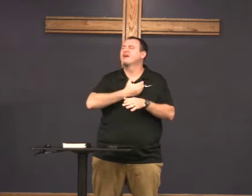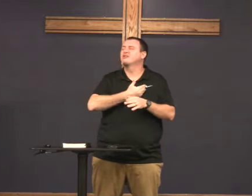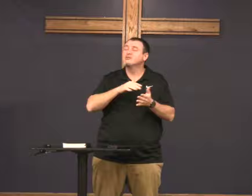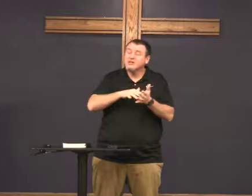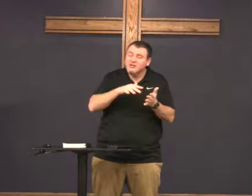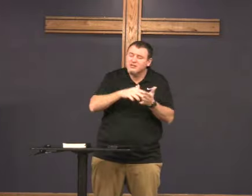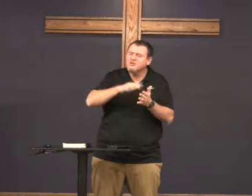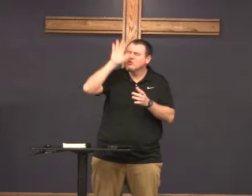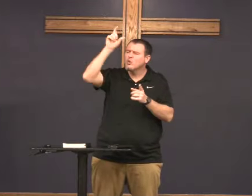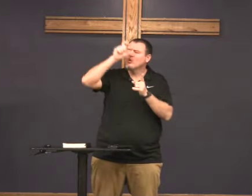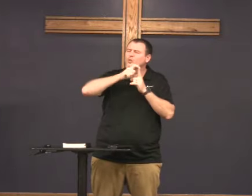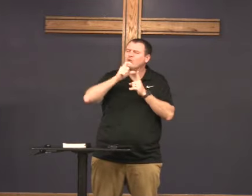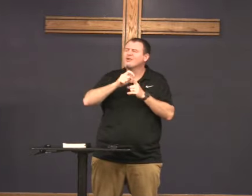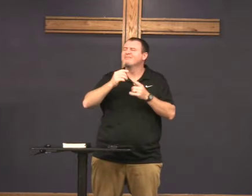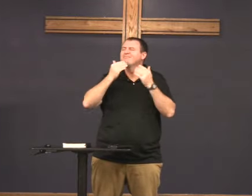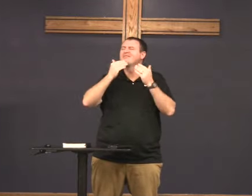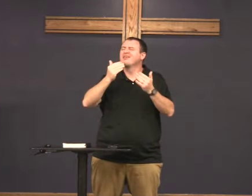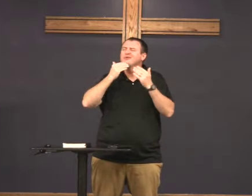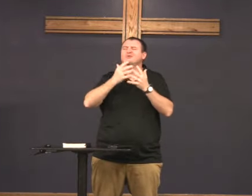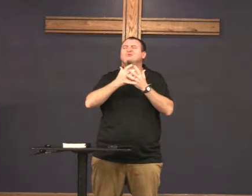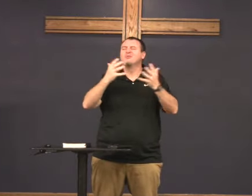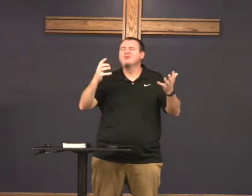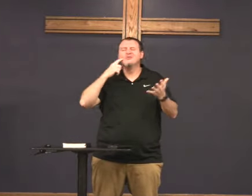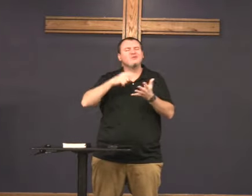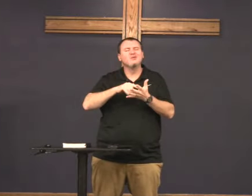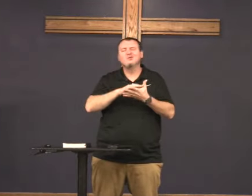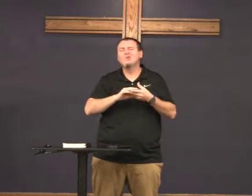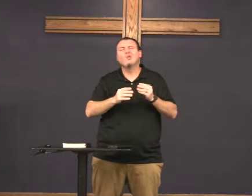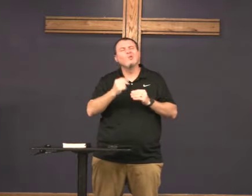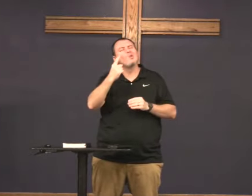taxes tonight, and I just got to get through with it.